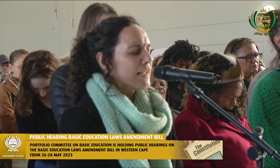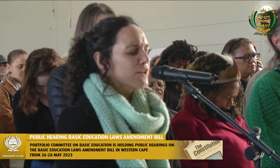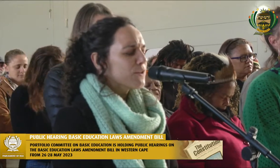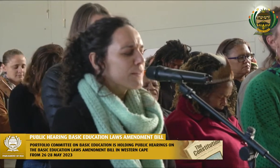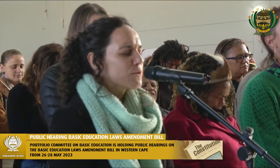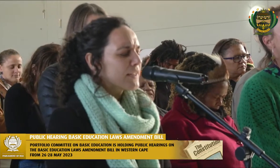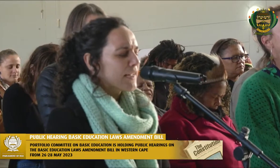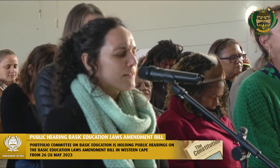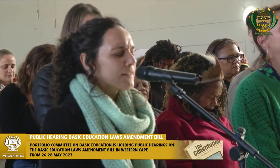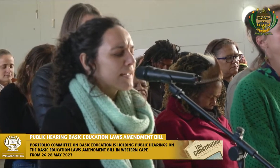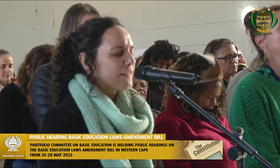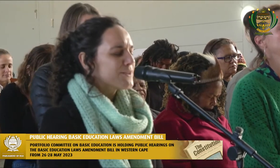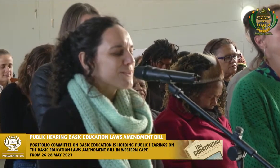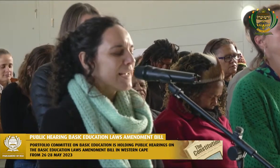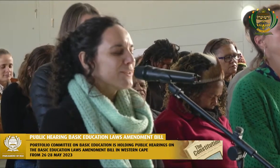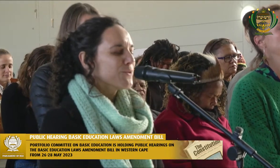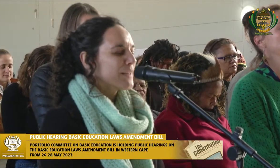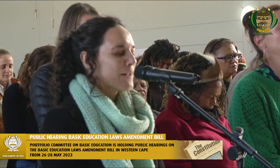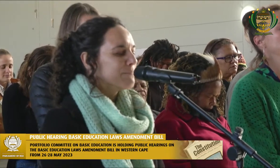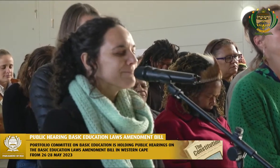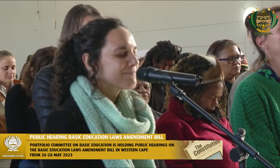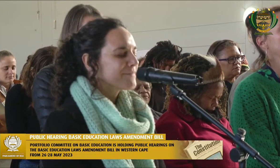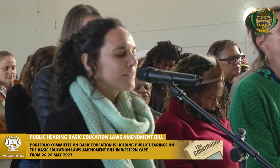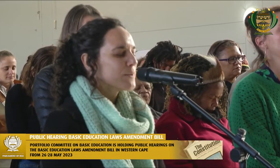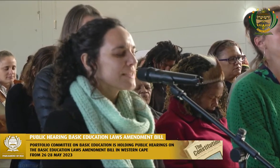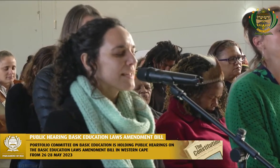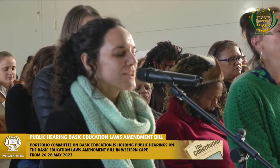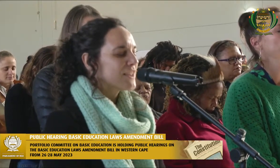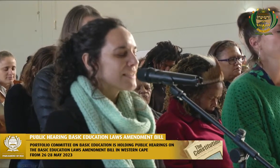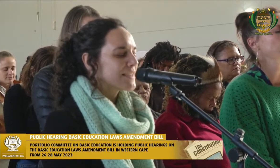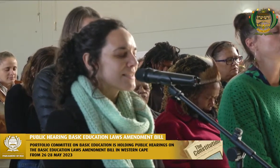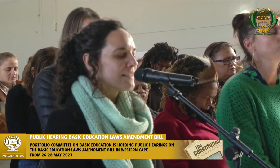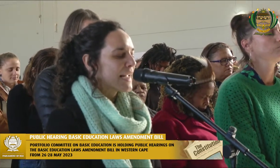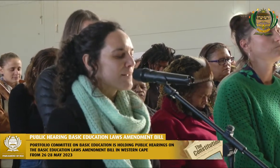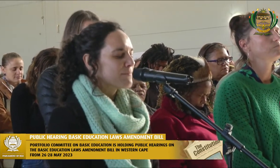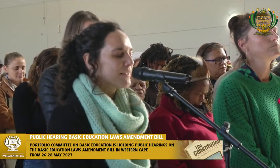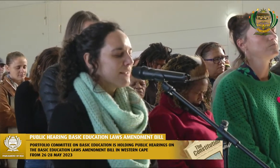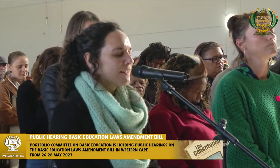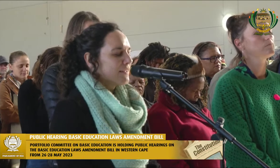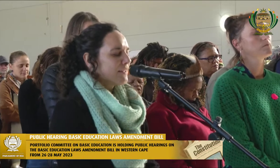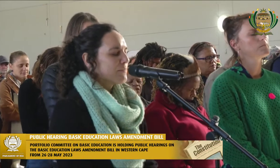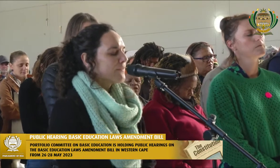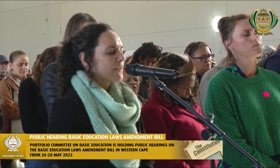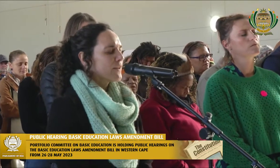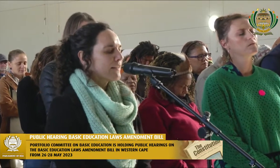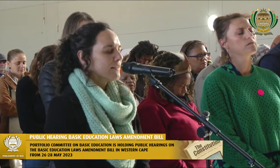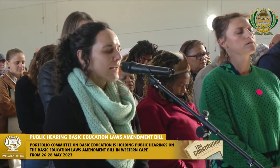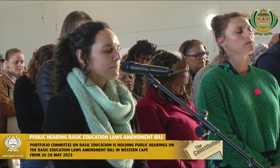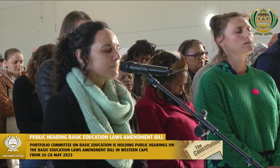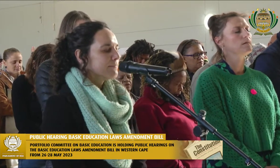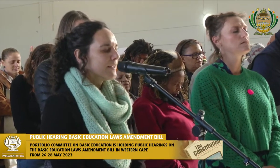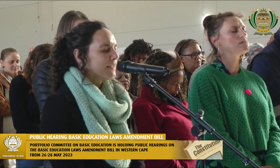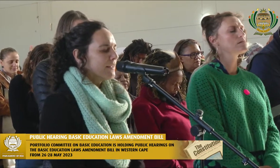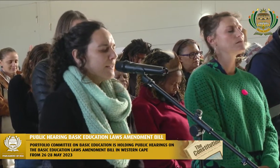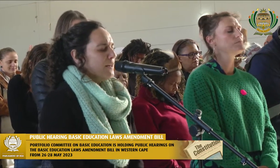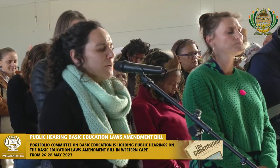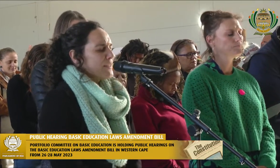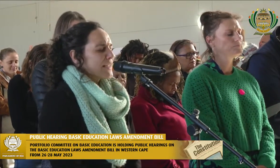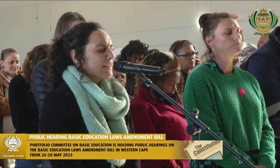Father, we thank you that we can gather today in your name. We say that Jesus is the name above every other name.